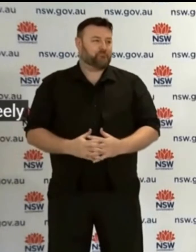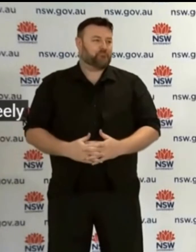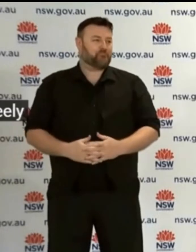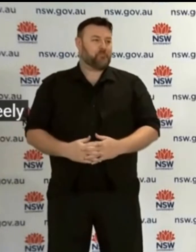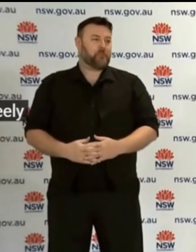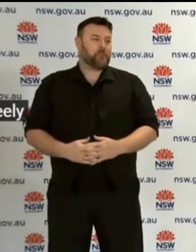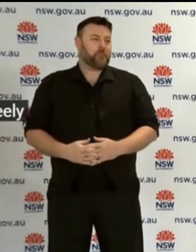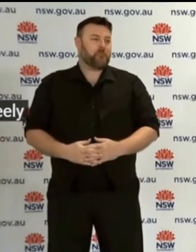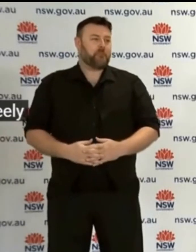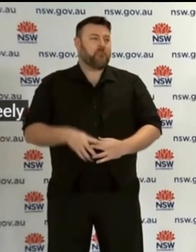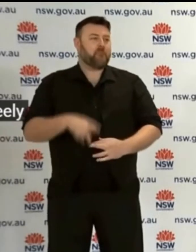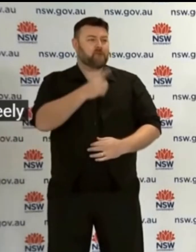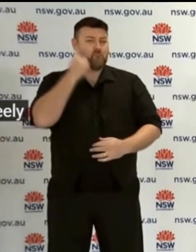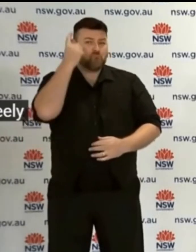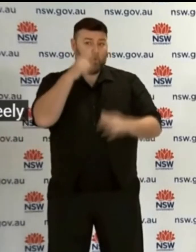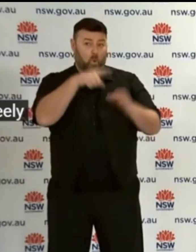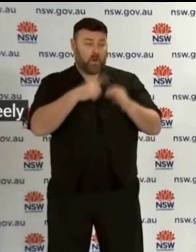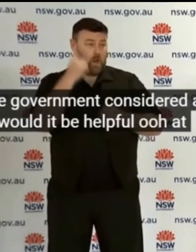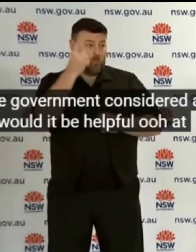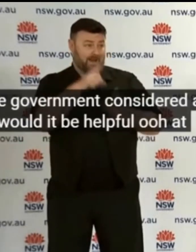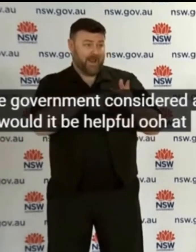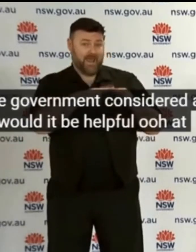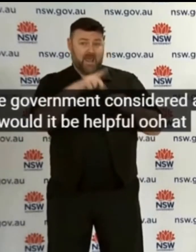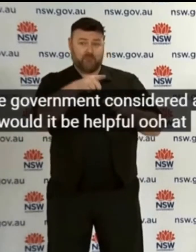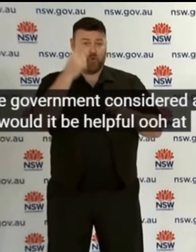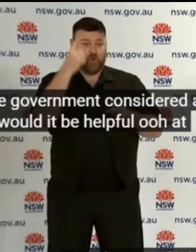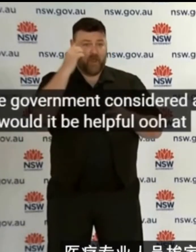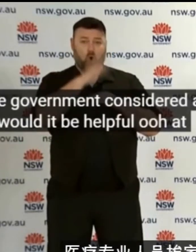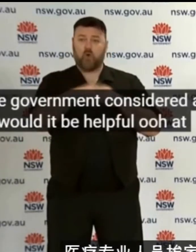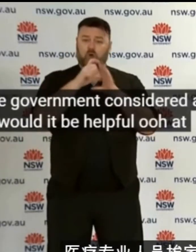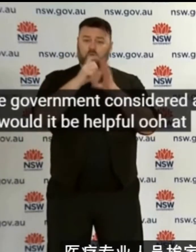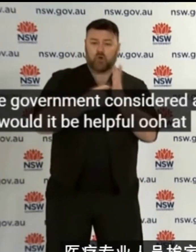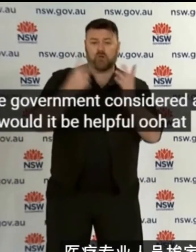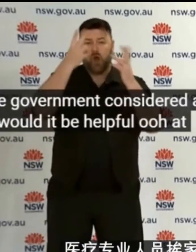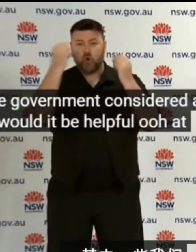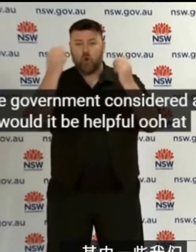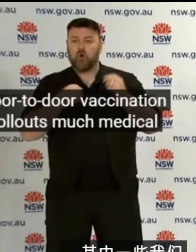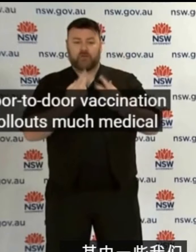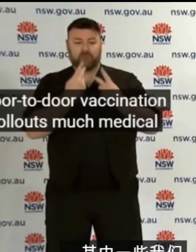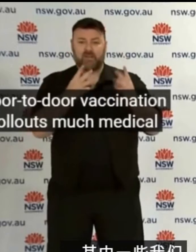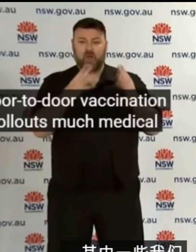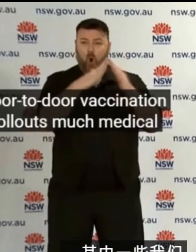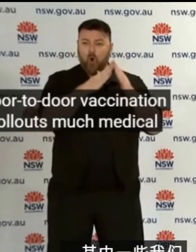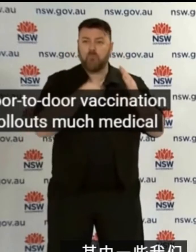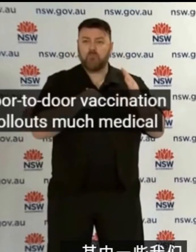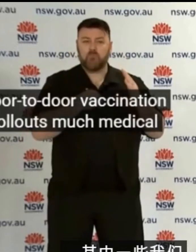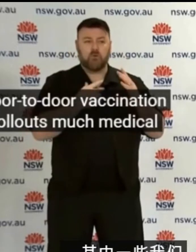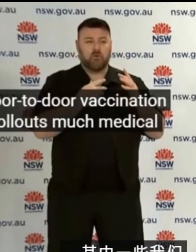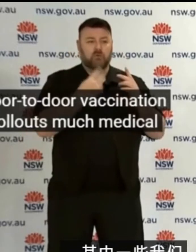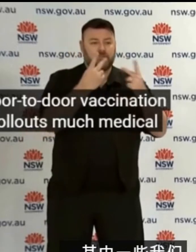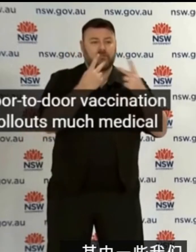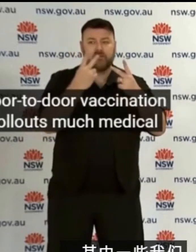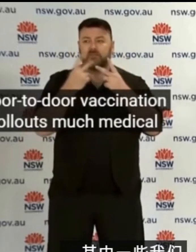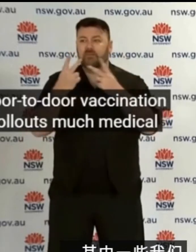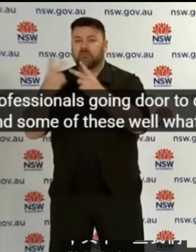door-to-door vaccination rollouts? Medical professionals going door-to-door in some of these people who are stuck at home? Well, the best option